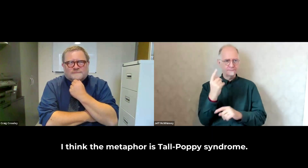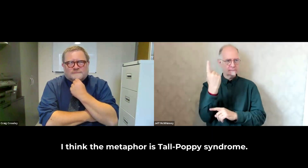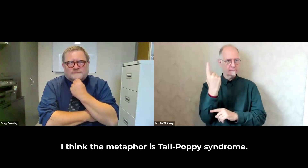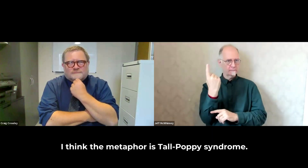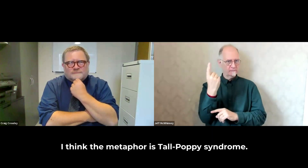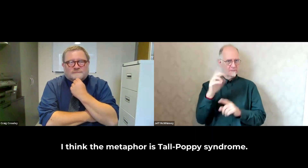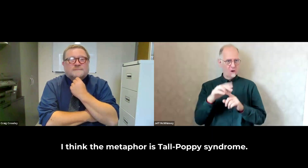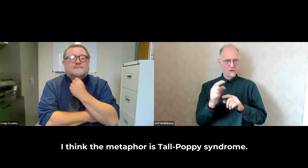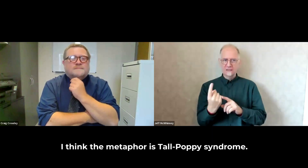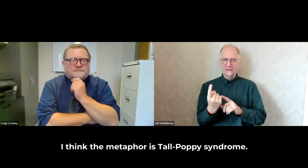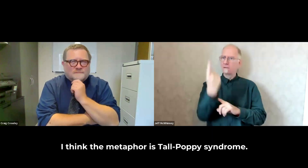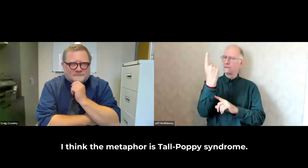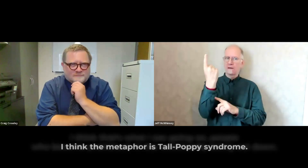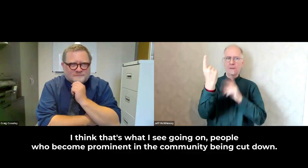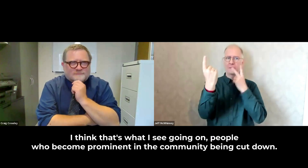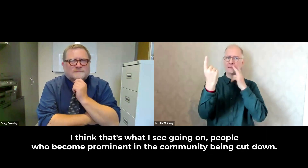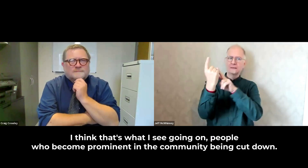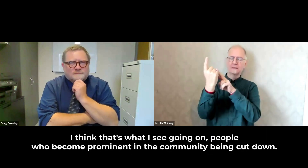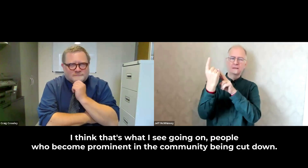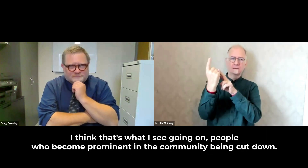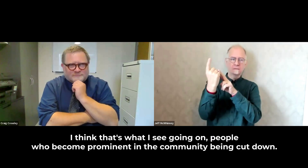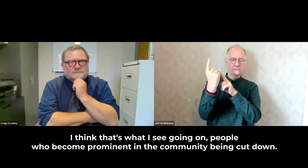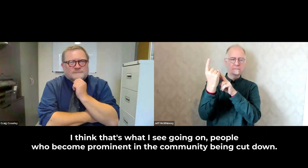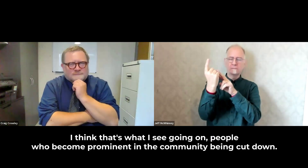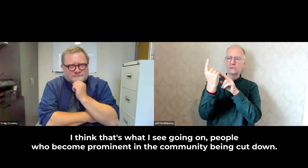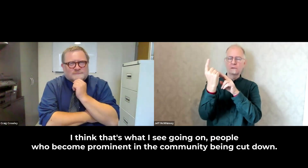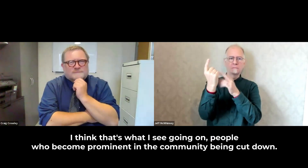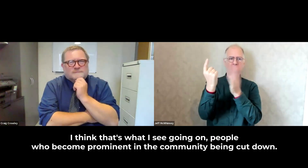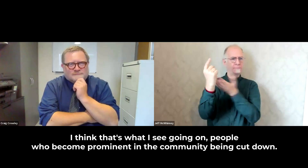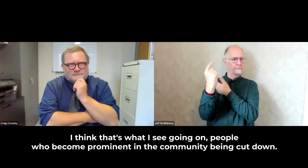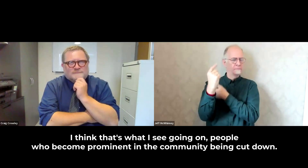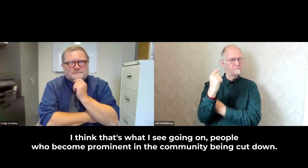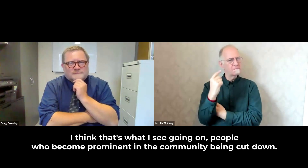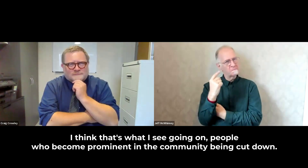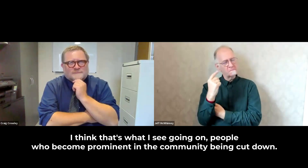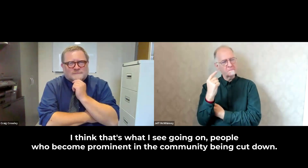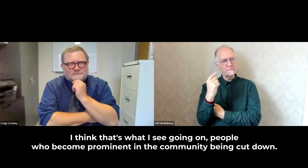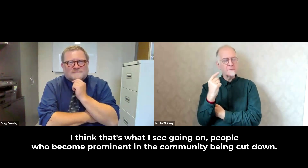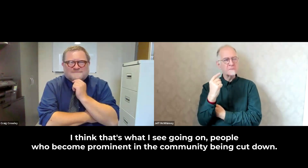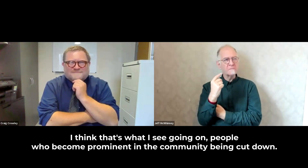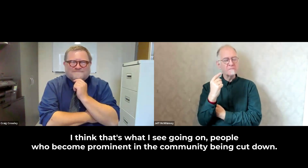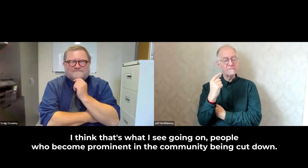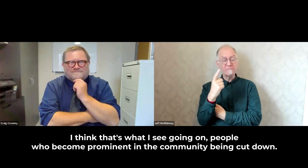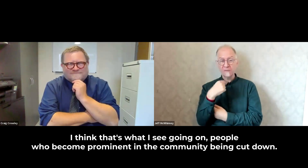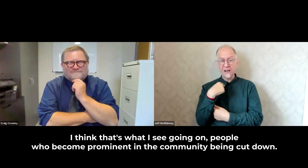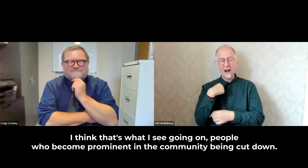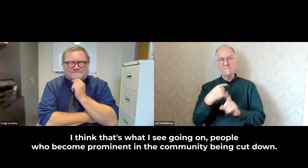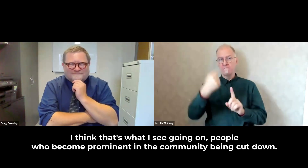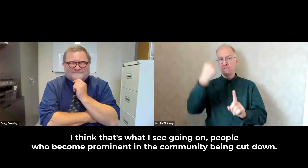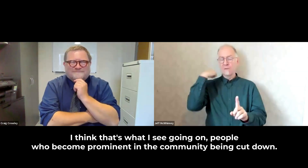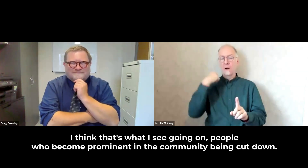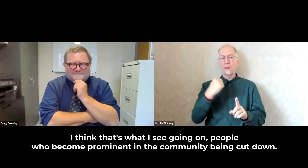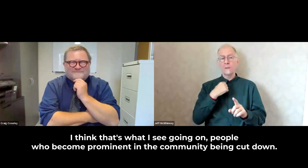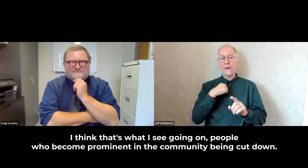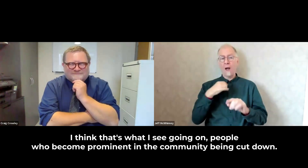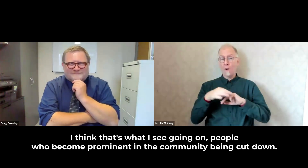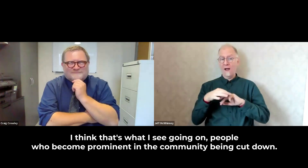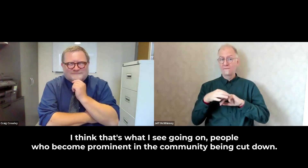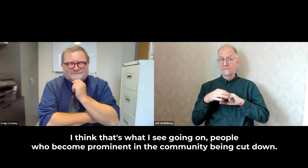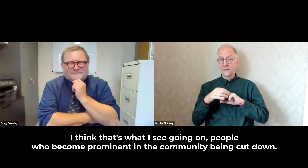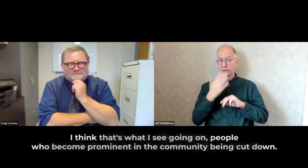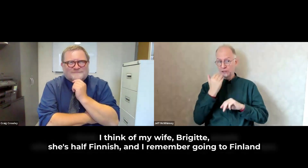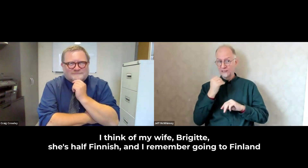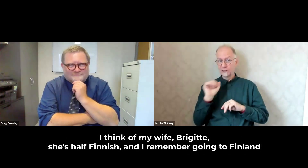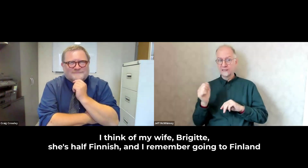metaphor is tall poppy syndrome. I think that's what I see going on. People who become prominent in the community or high profile being cut